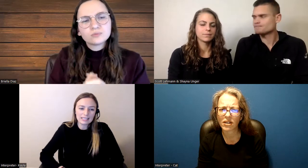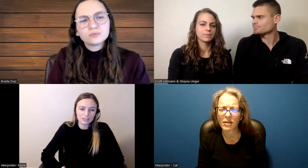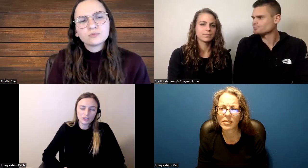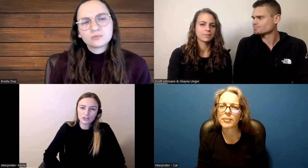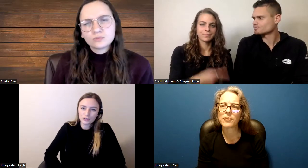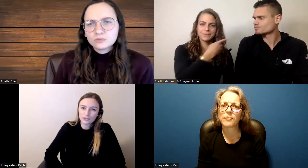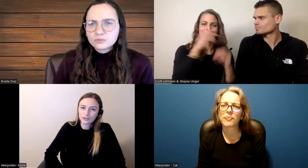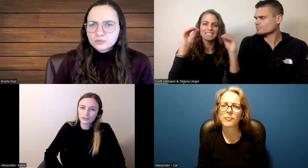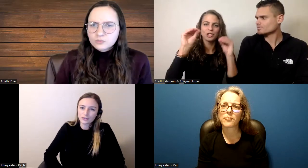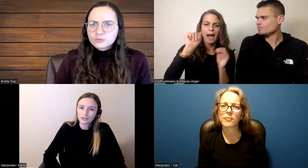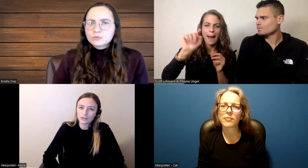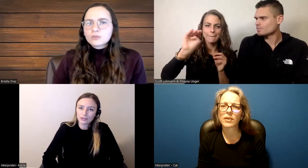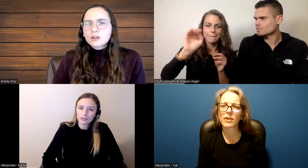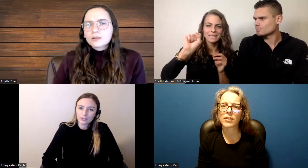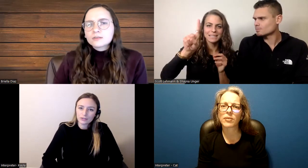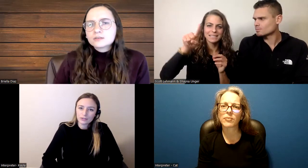you guys teach?